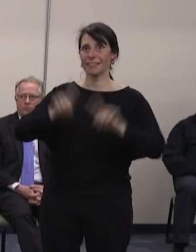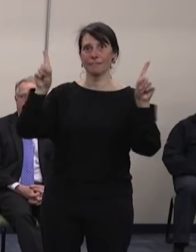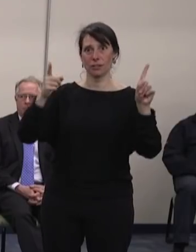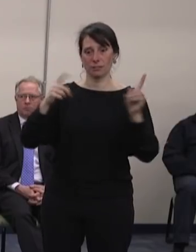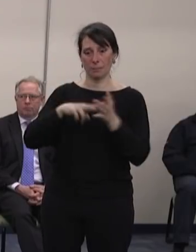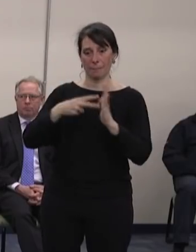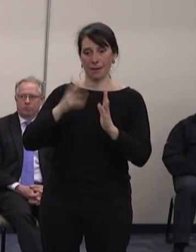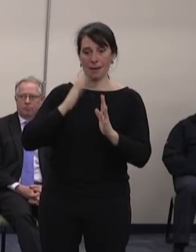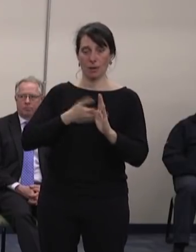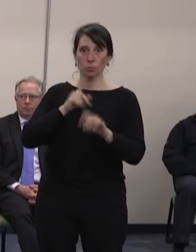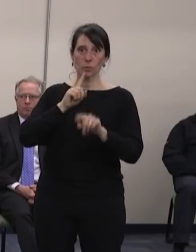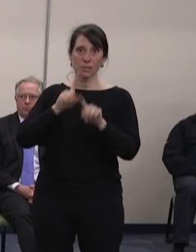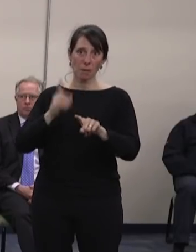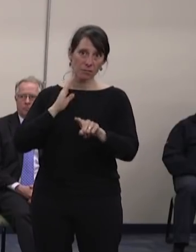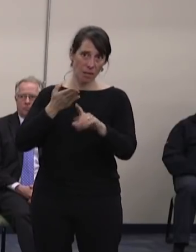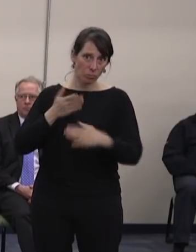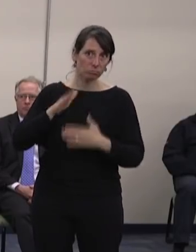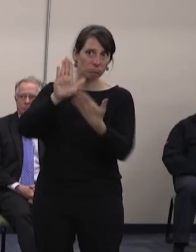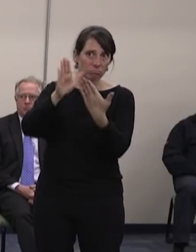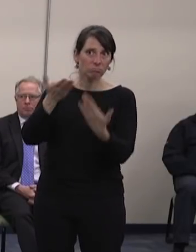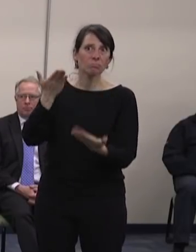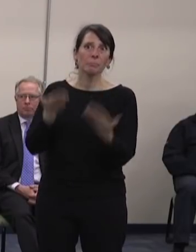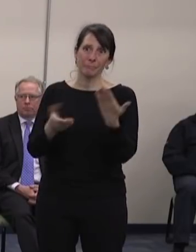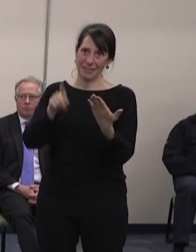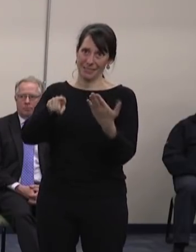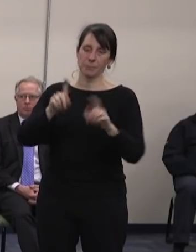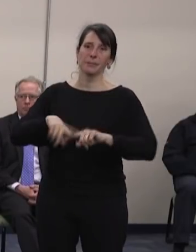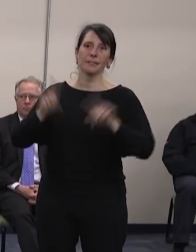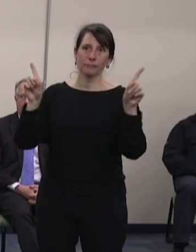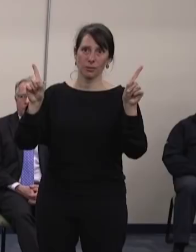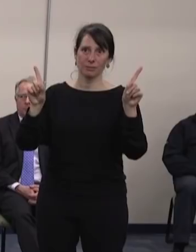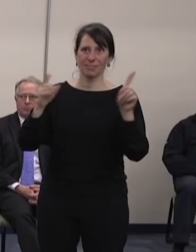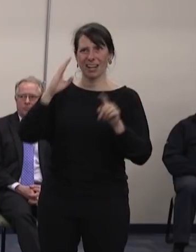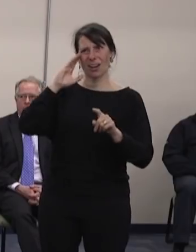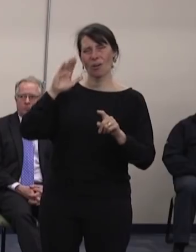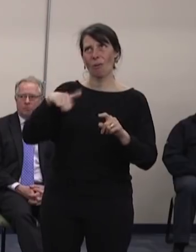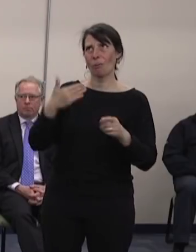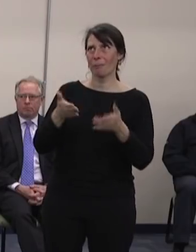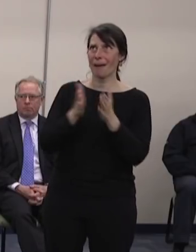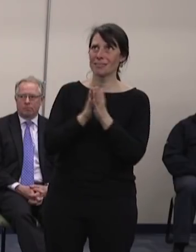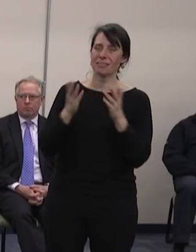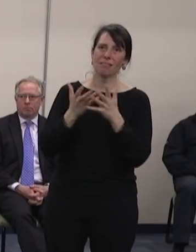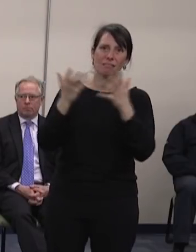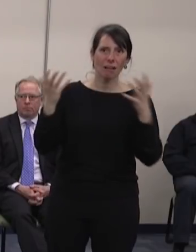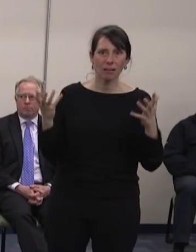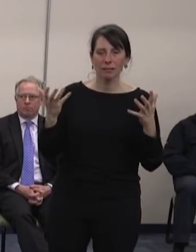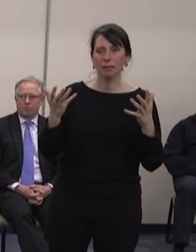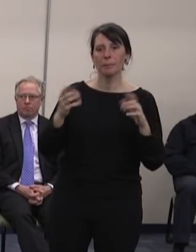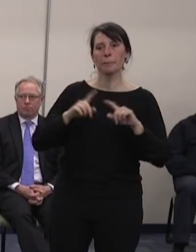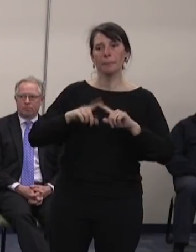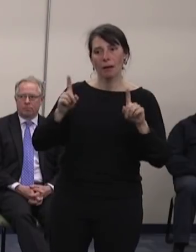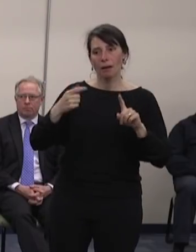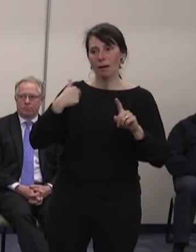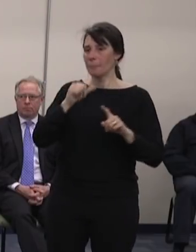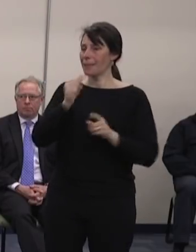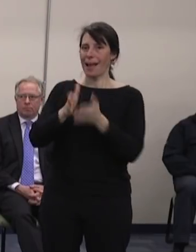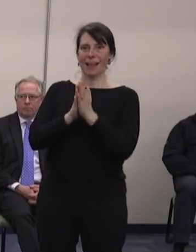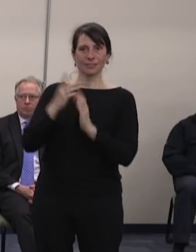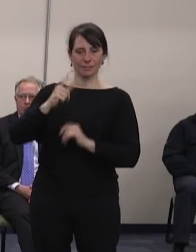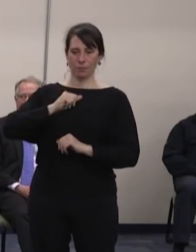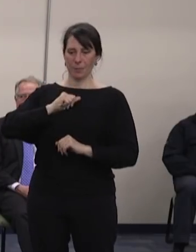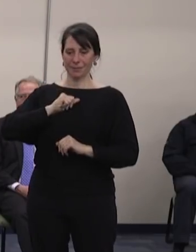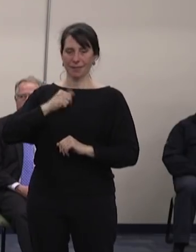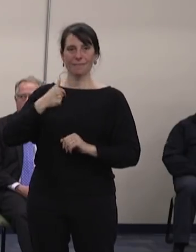I know this is a big ask, but it's not from me. It's from our community most vulnerable, our